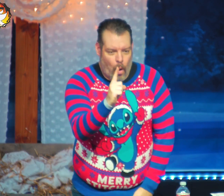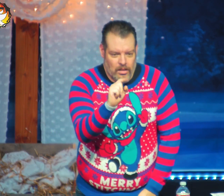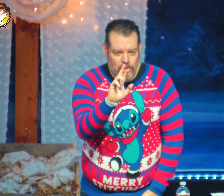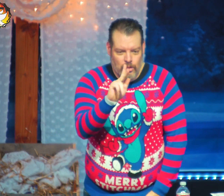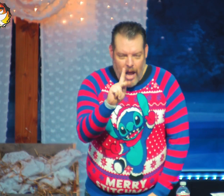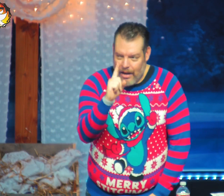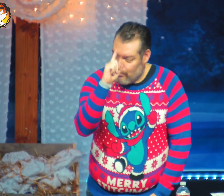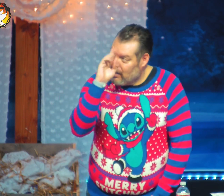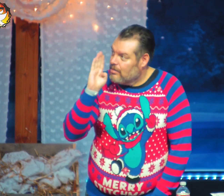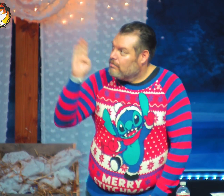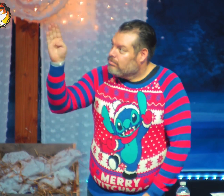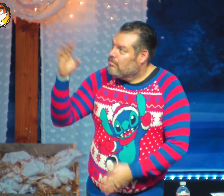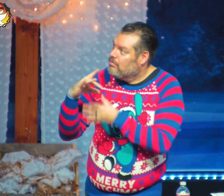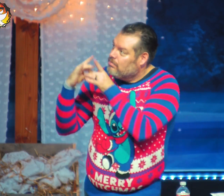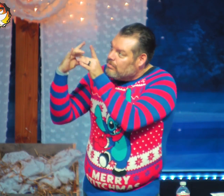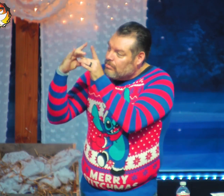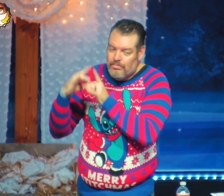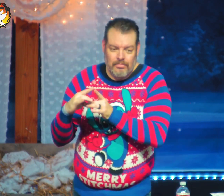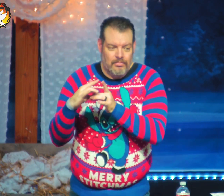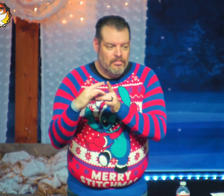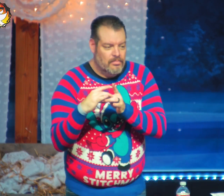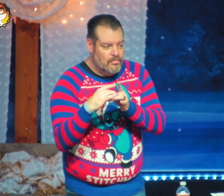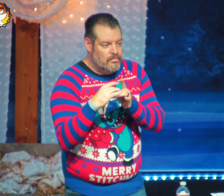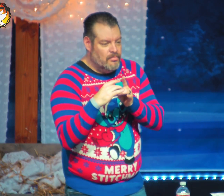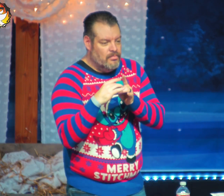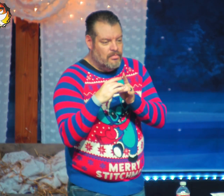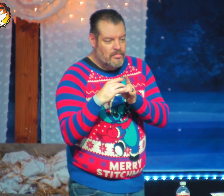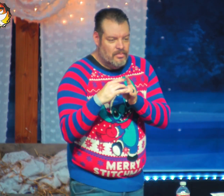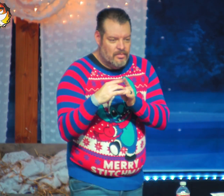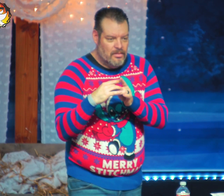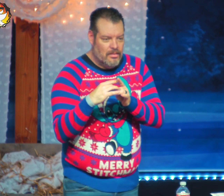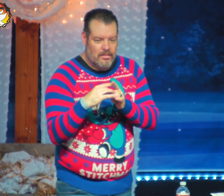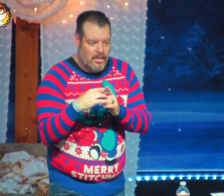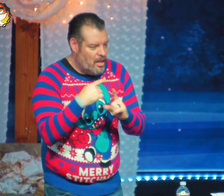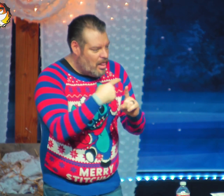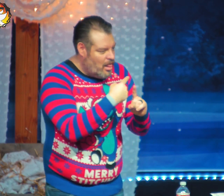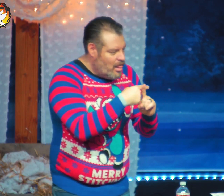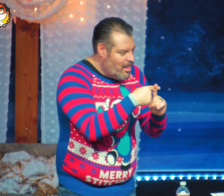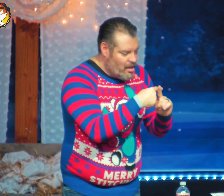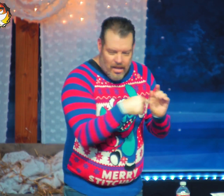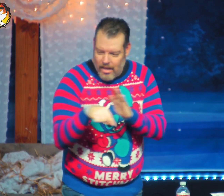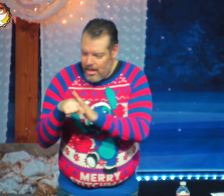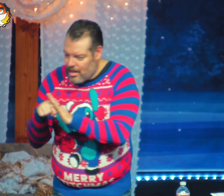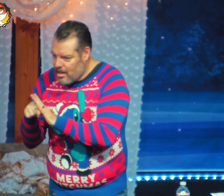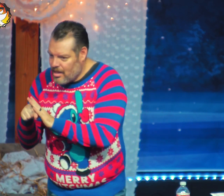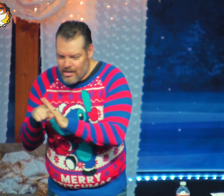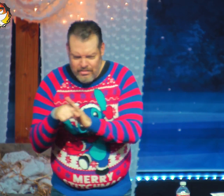Love God with all your soul, mind, body, heart,